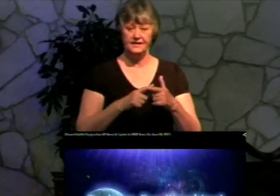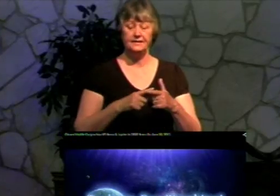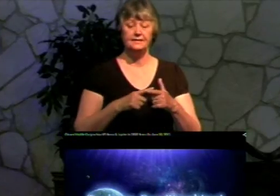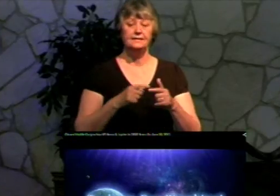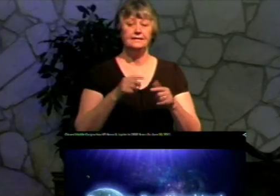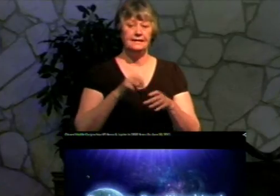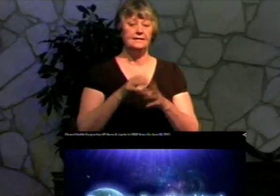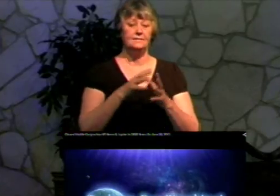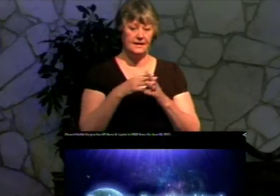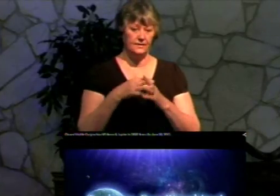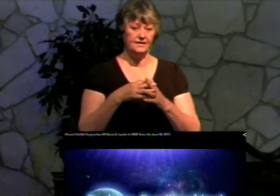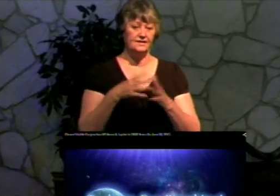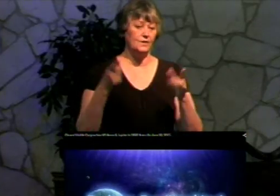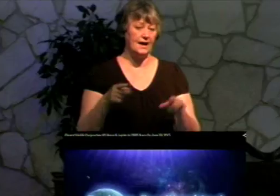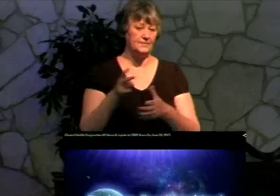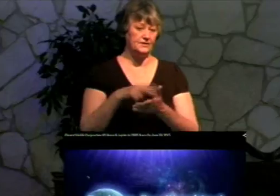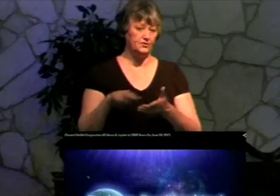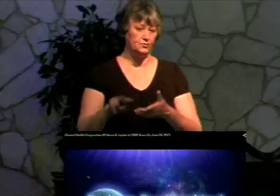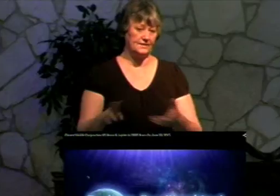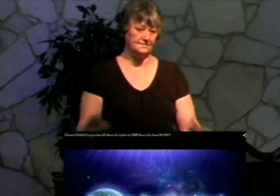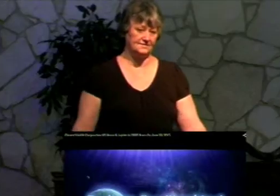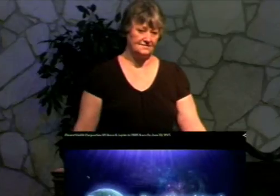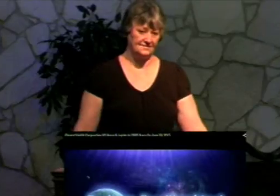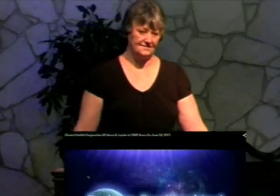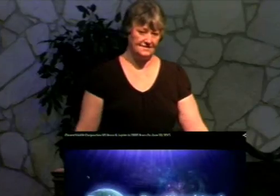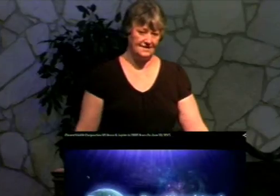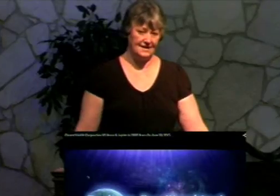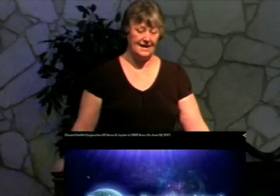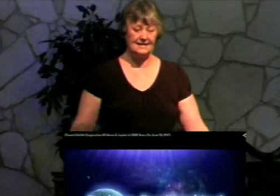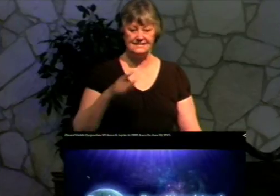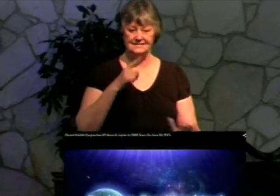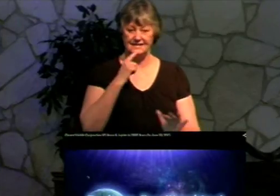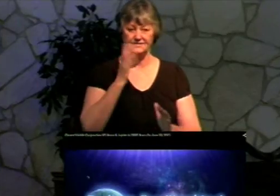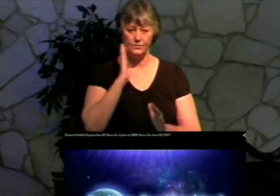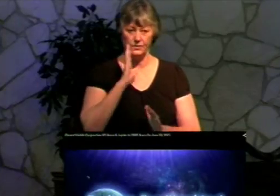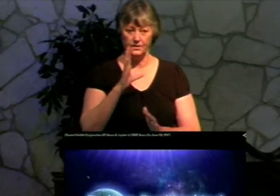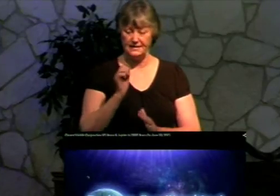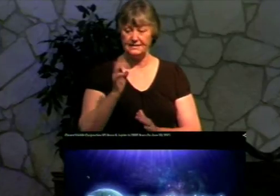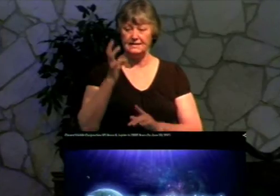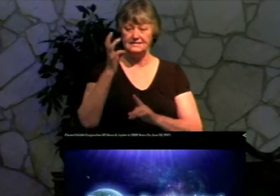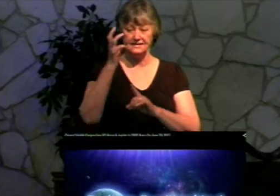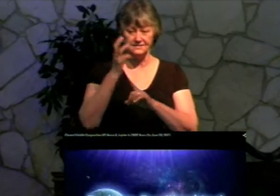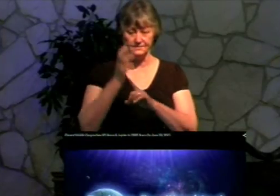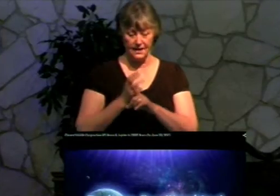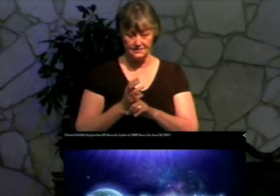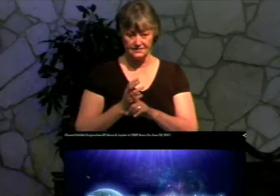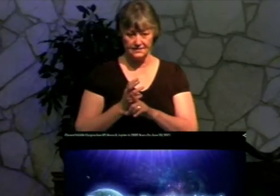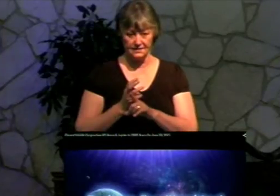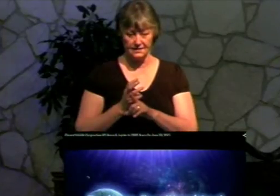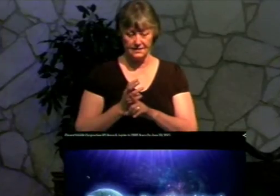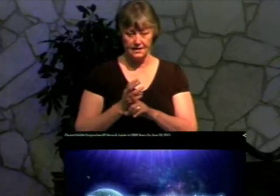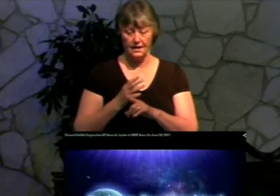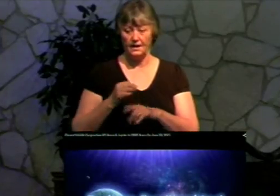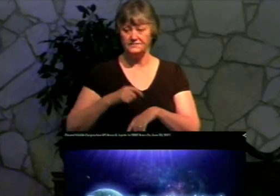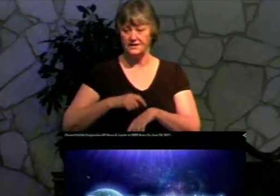then in America it will happen in 2 weeks. And he says there will be 6 months of